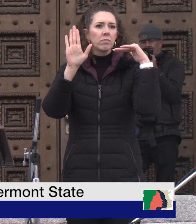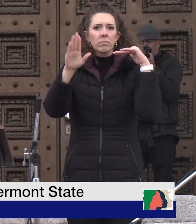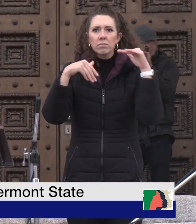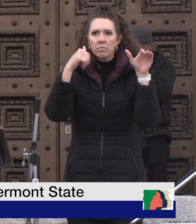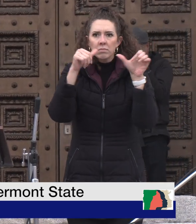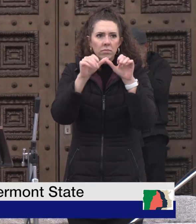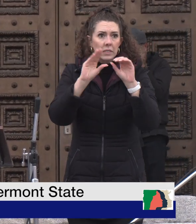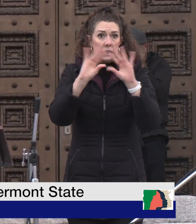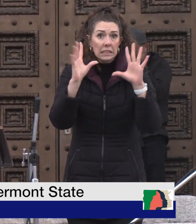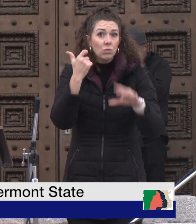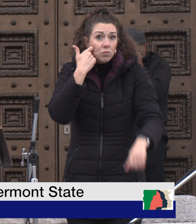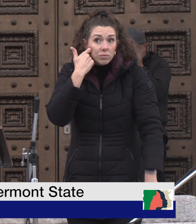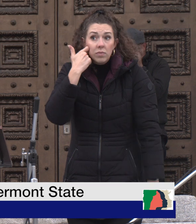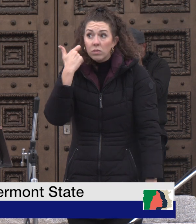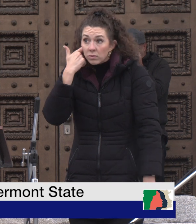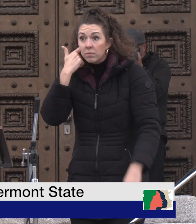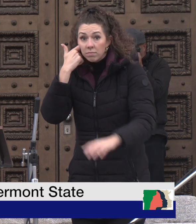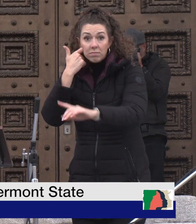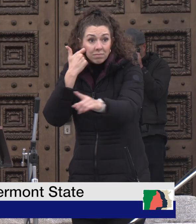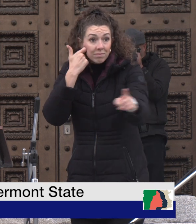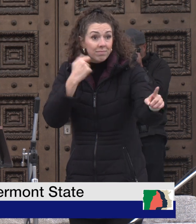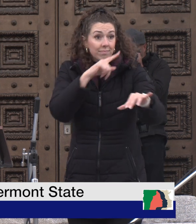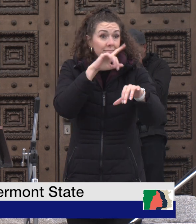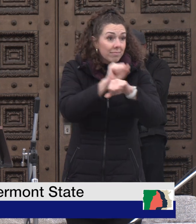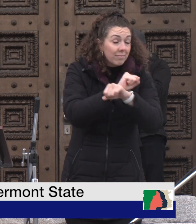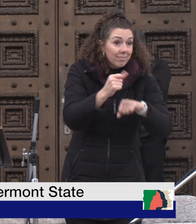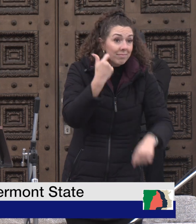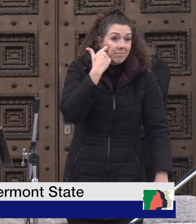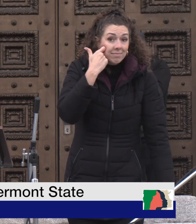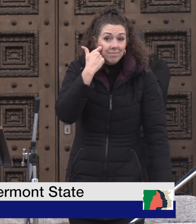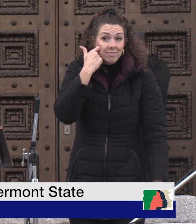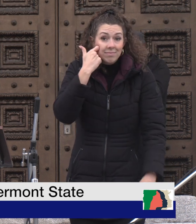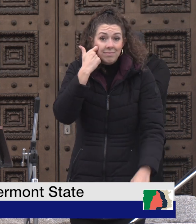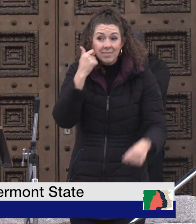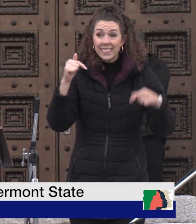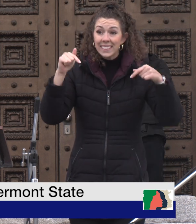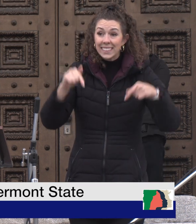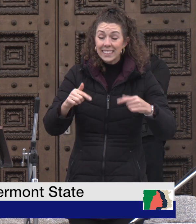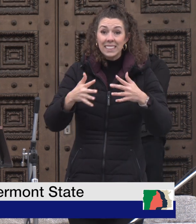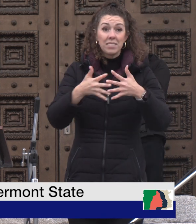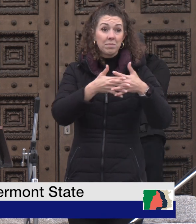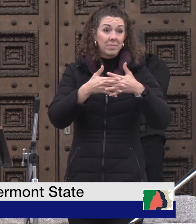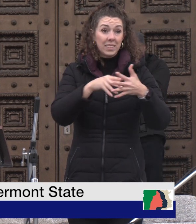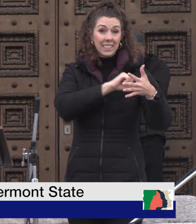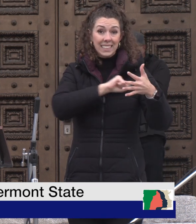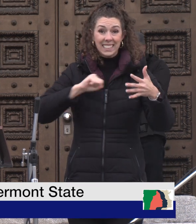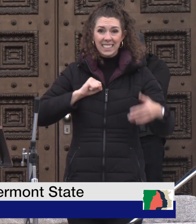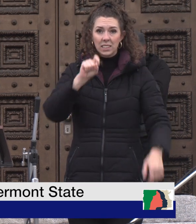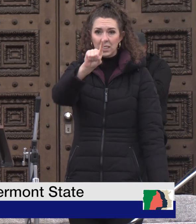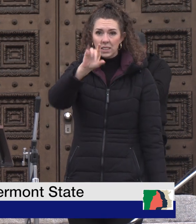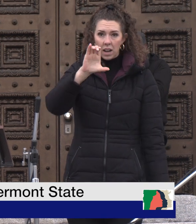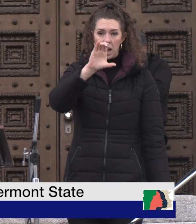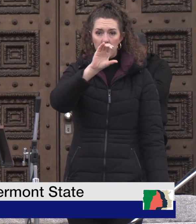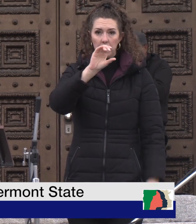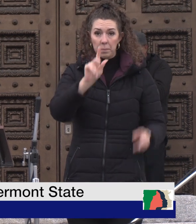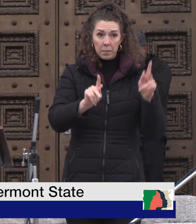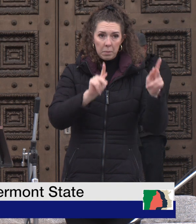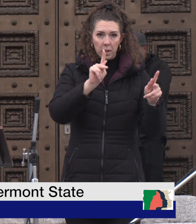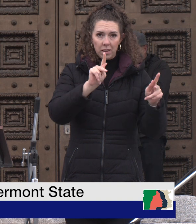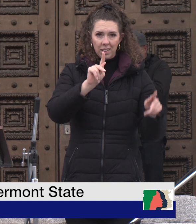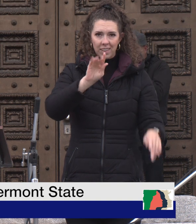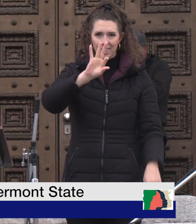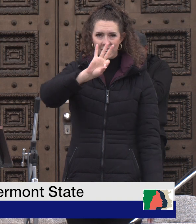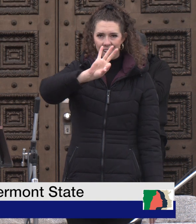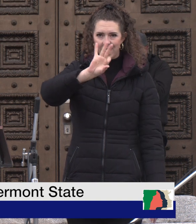not so many years ago, if you can believe it, in the United States Senate, 100 people, 98